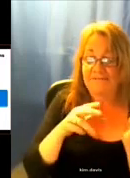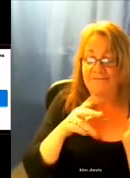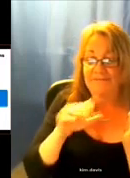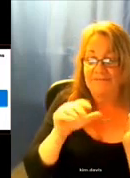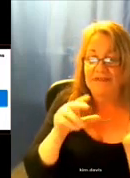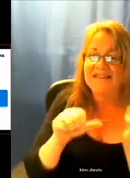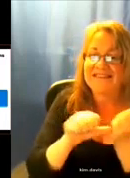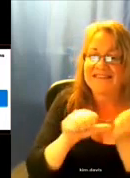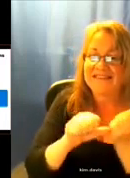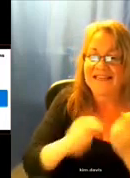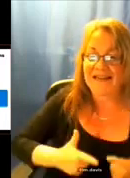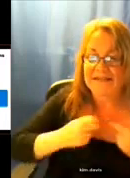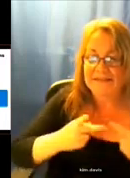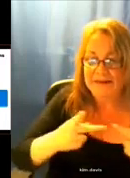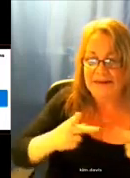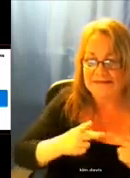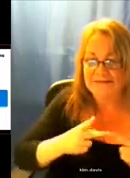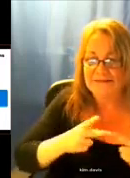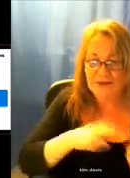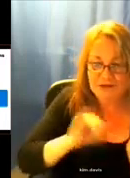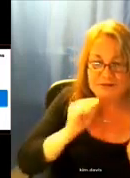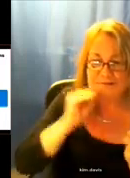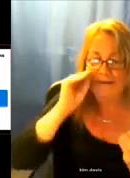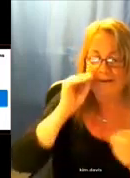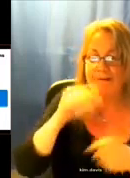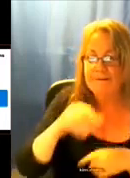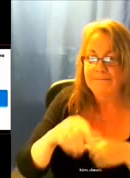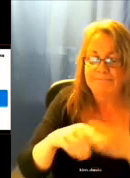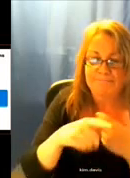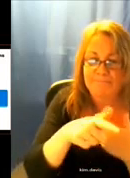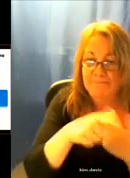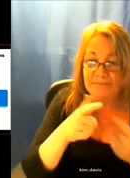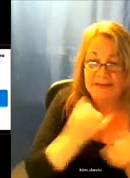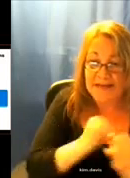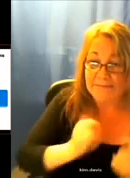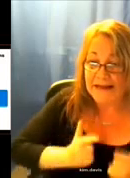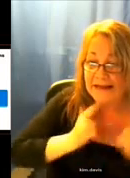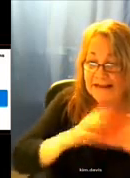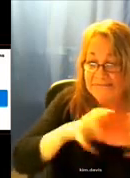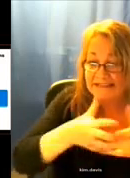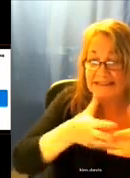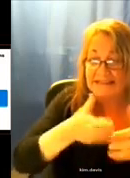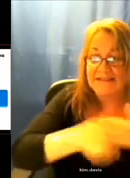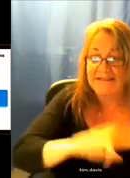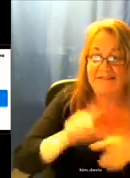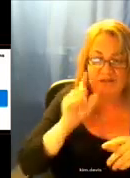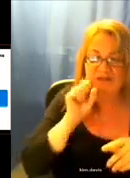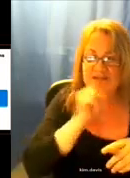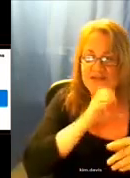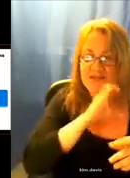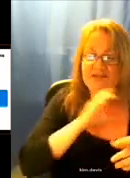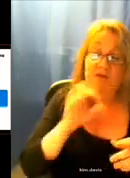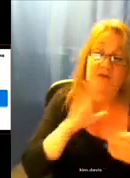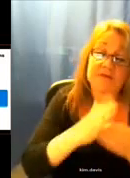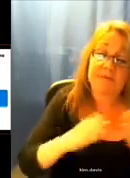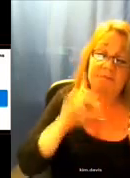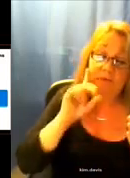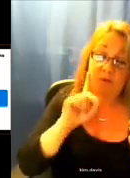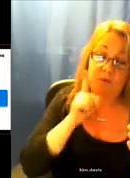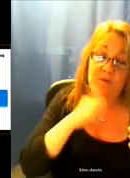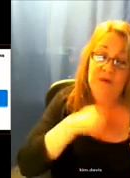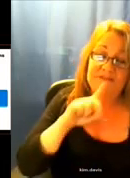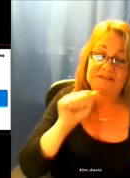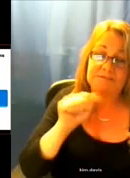of the assisted living facility or that nursing home or even an independent living